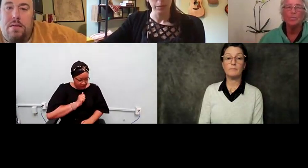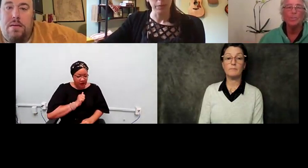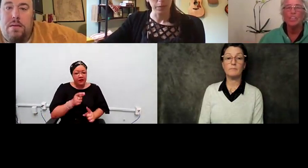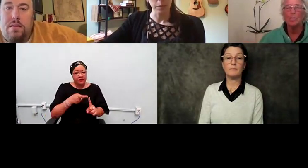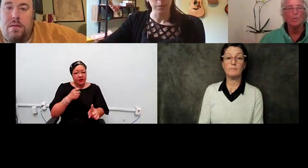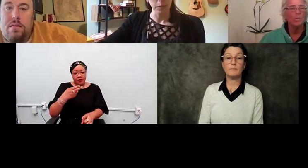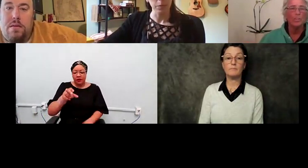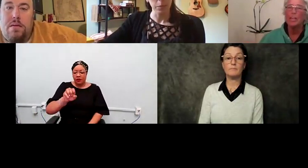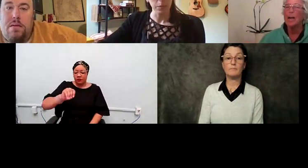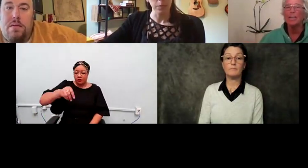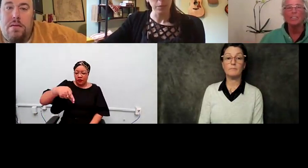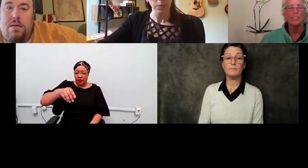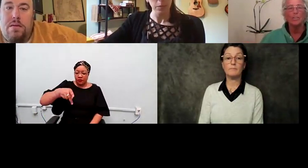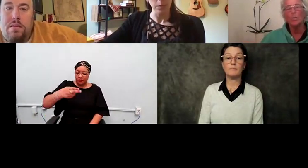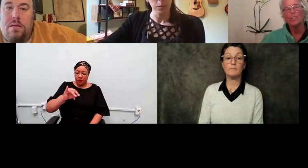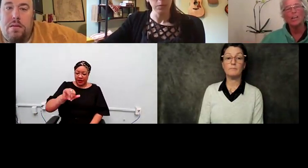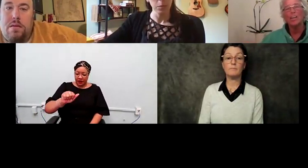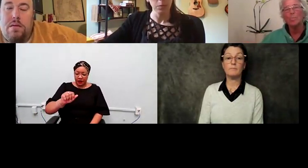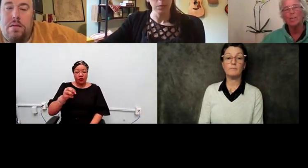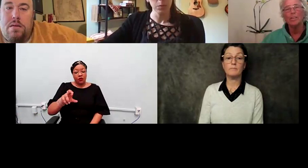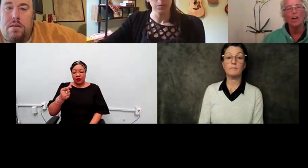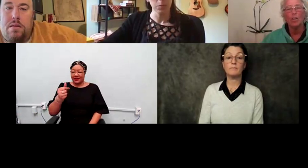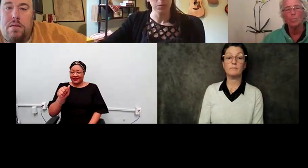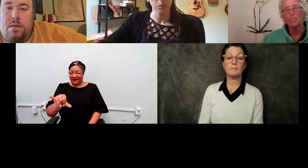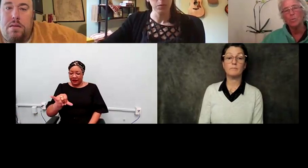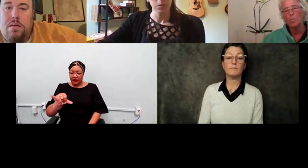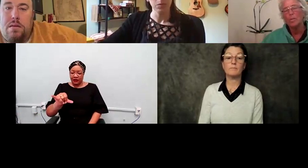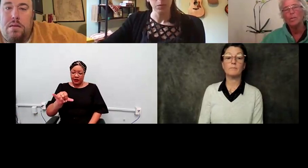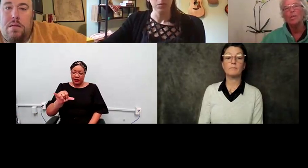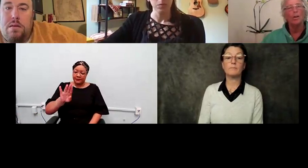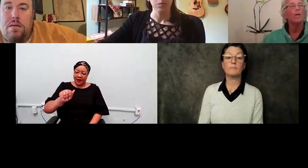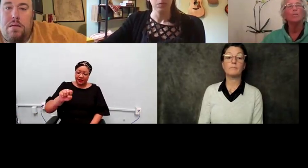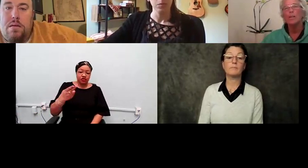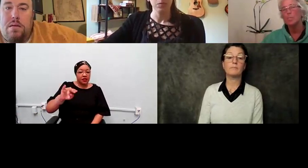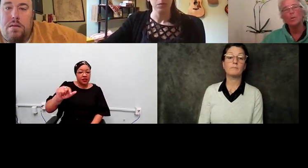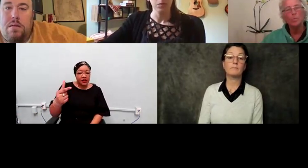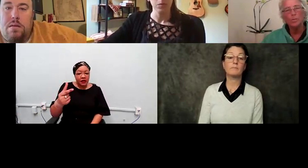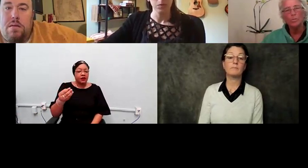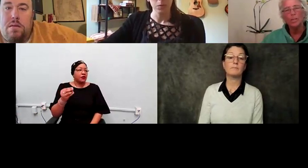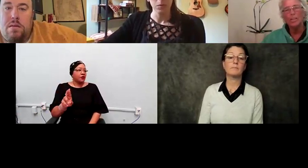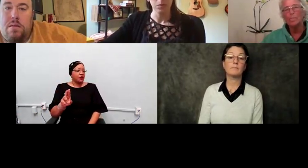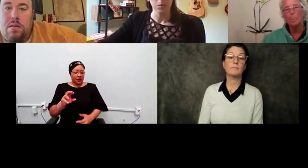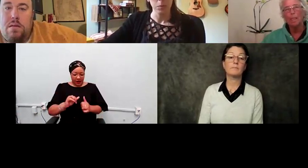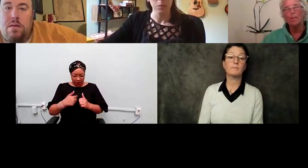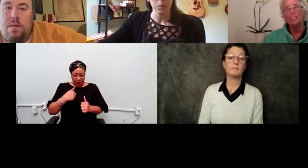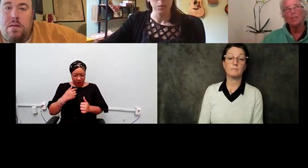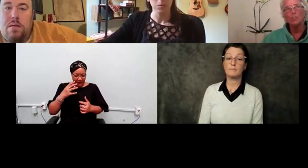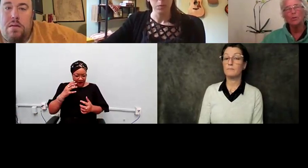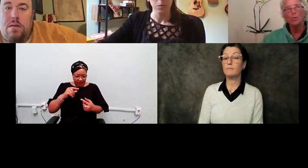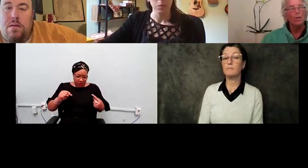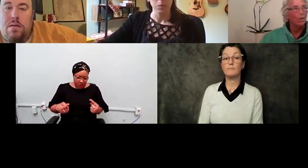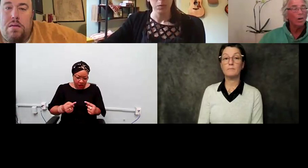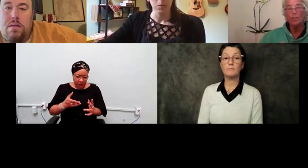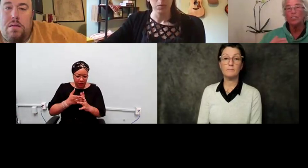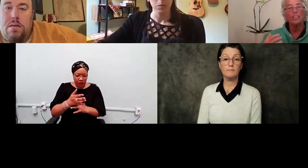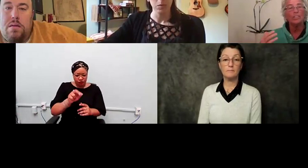homophobia, for example, or gay bashing, or the ways that I have been harmed as a woman around rape or abuse, right? But it's